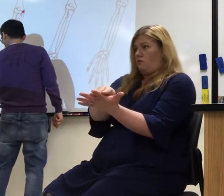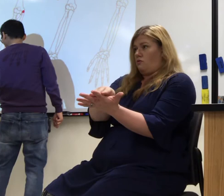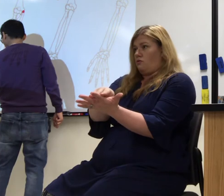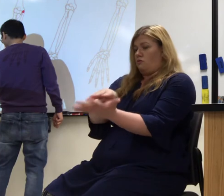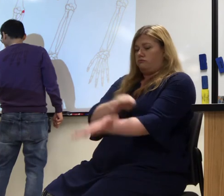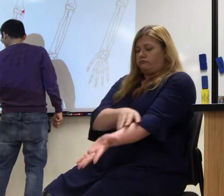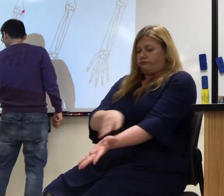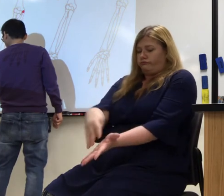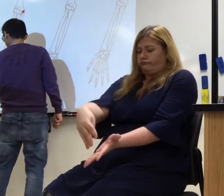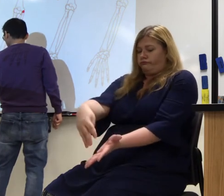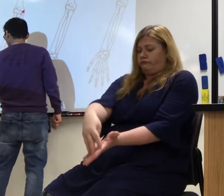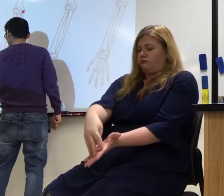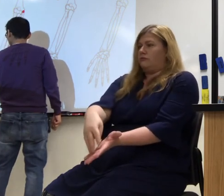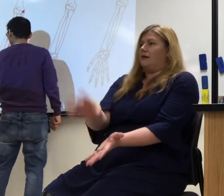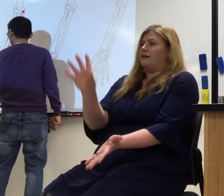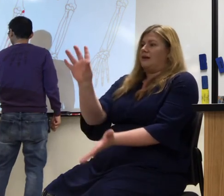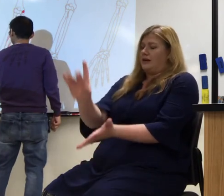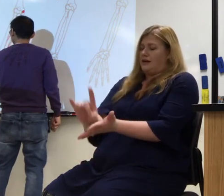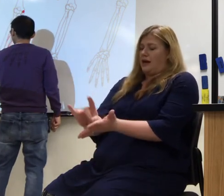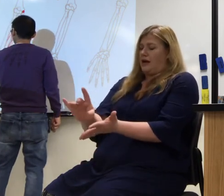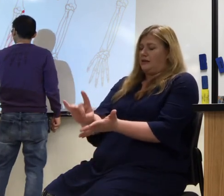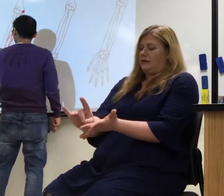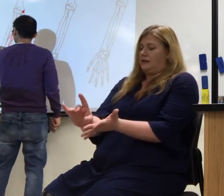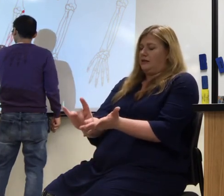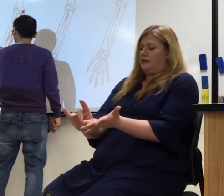That go to those digits.